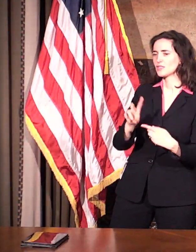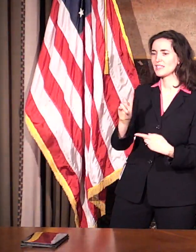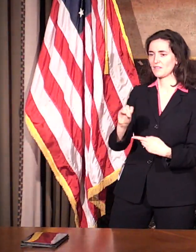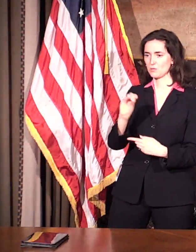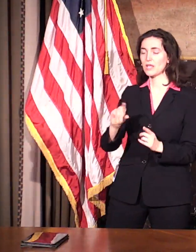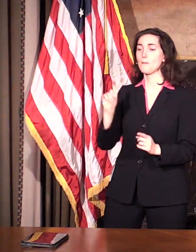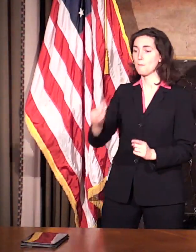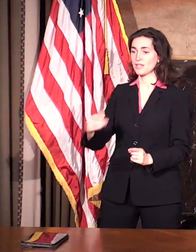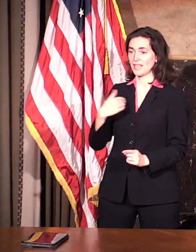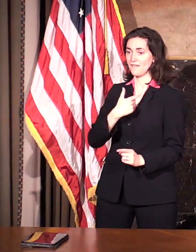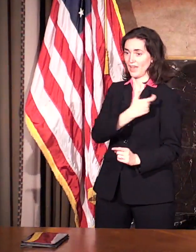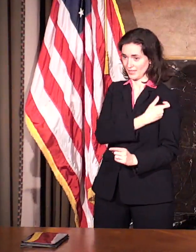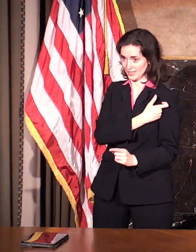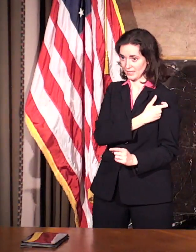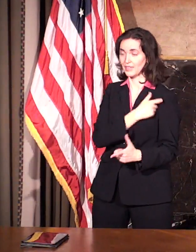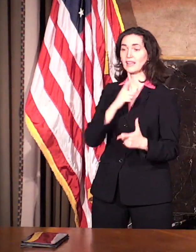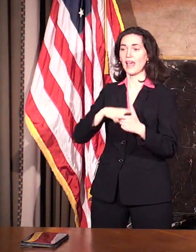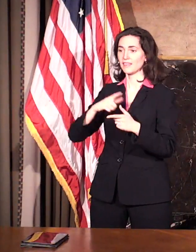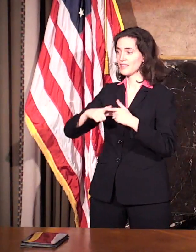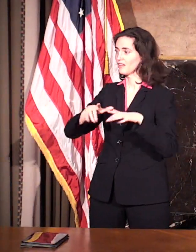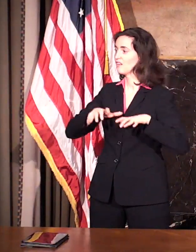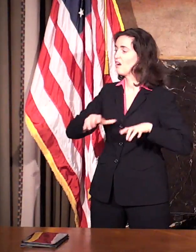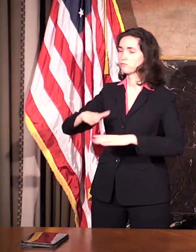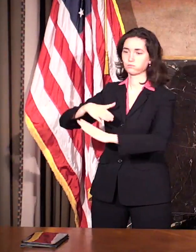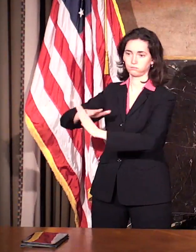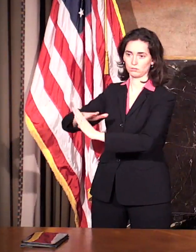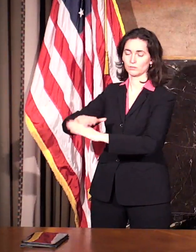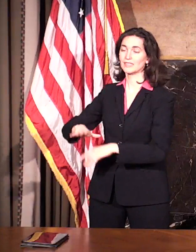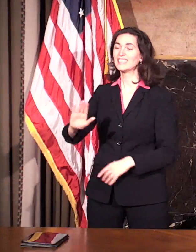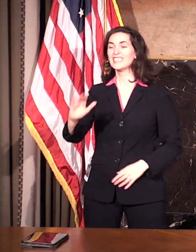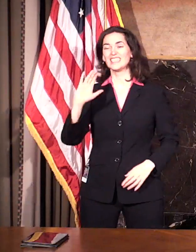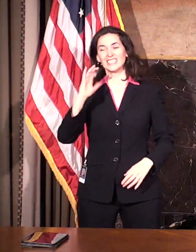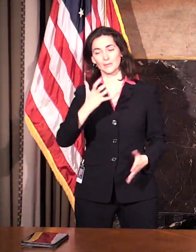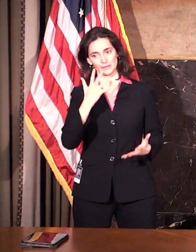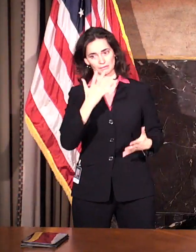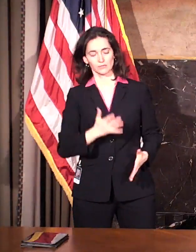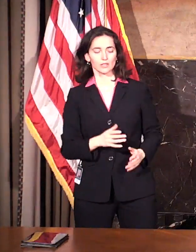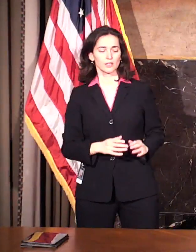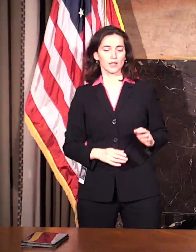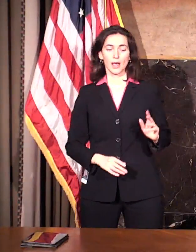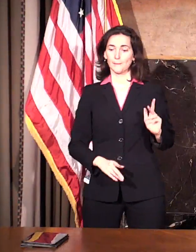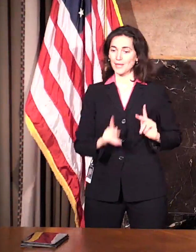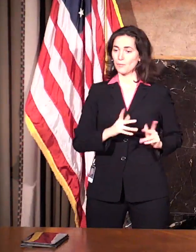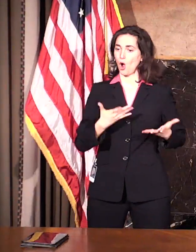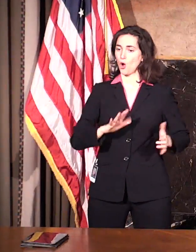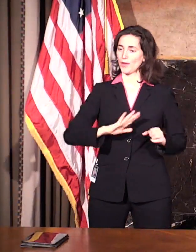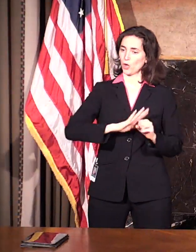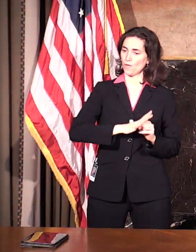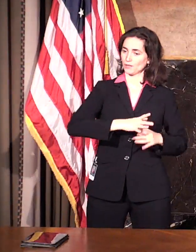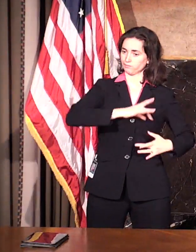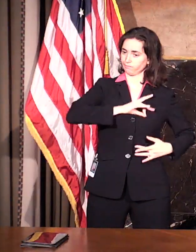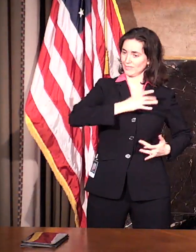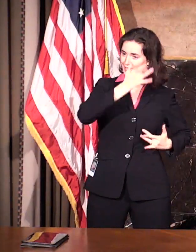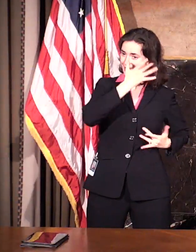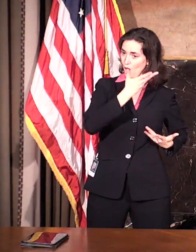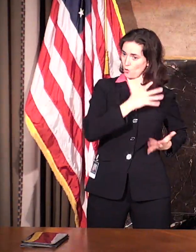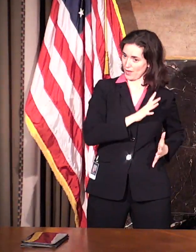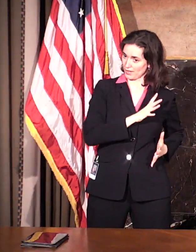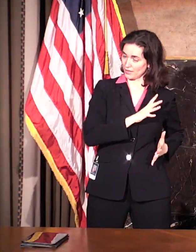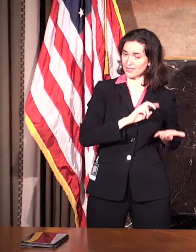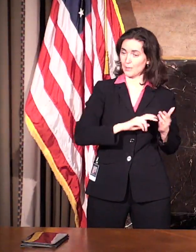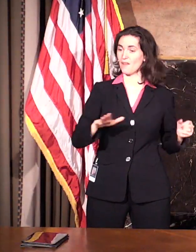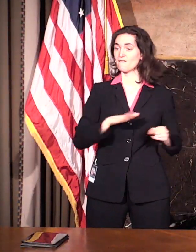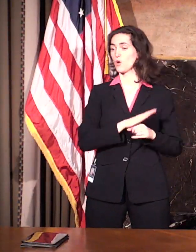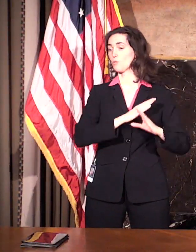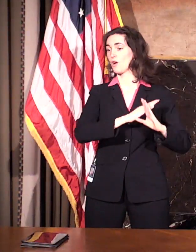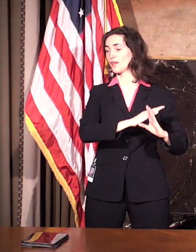Unfortunately, it does not appear that prior infection is definitively protective. And that's why people that had COVID in the past are